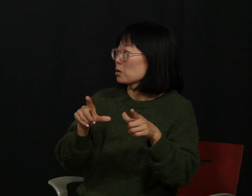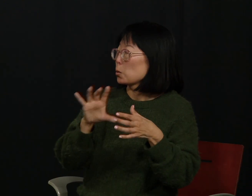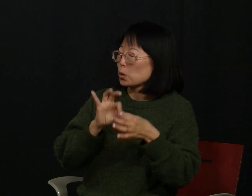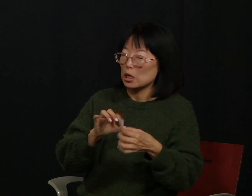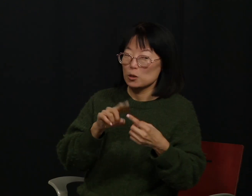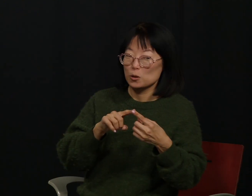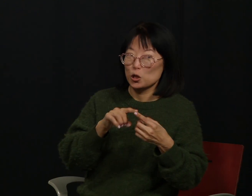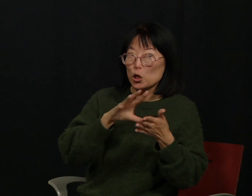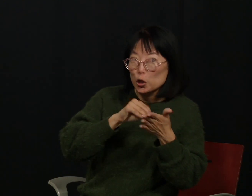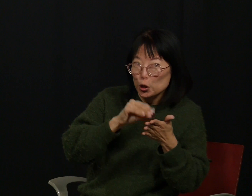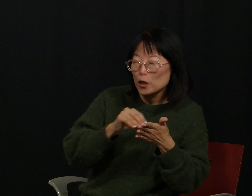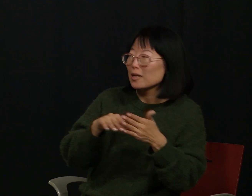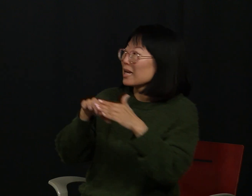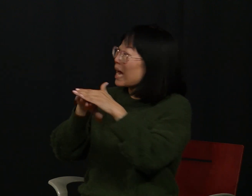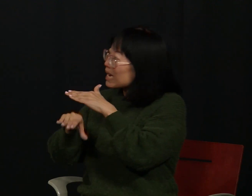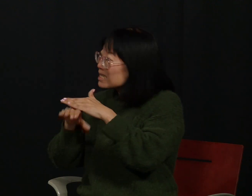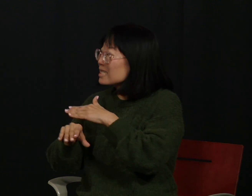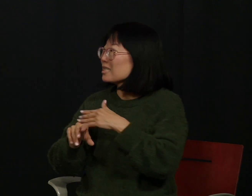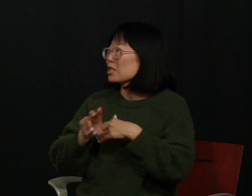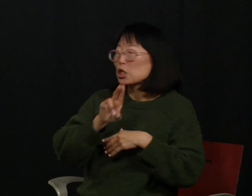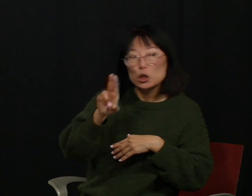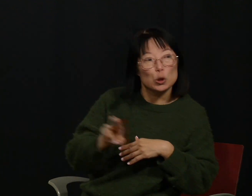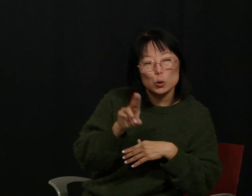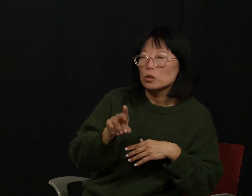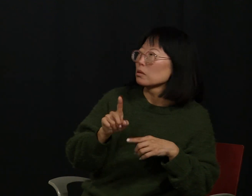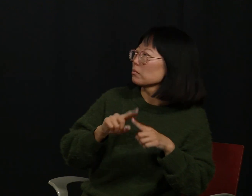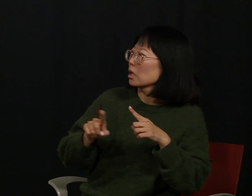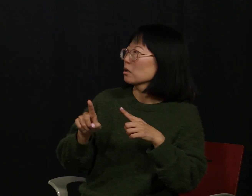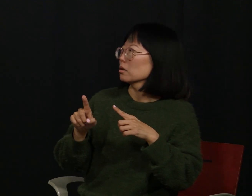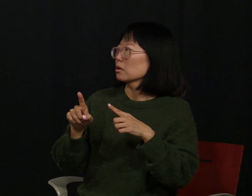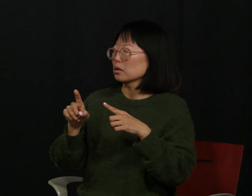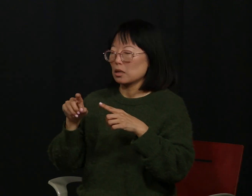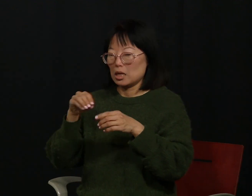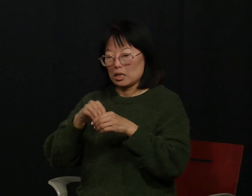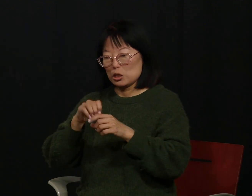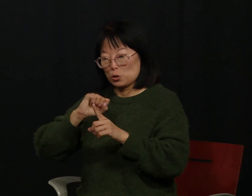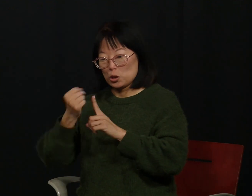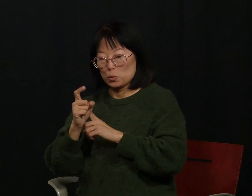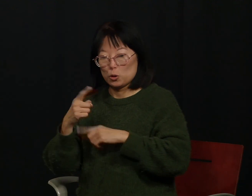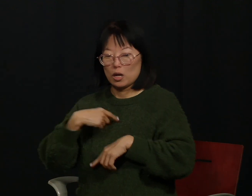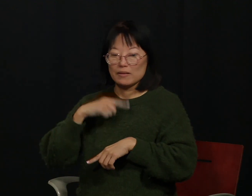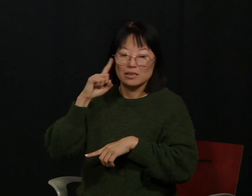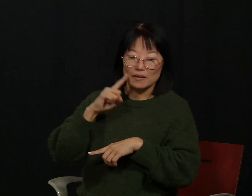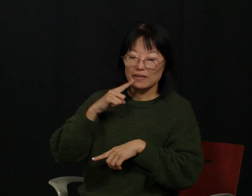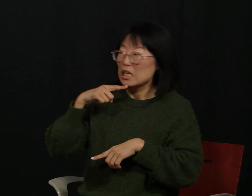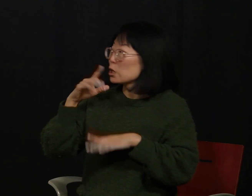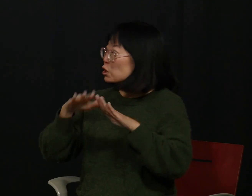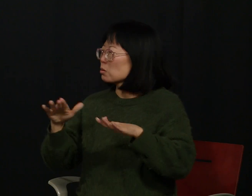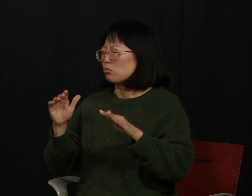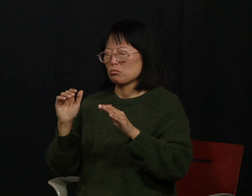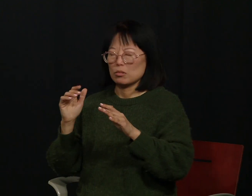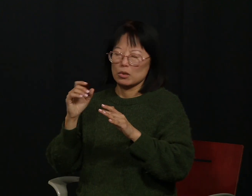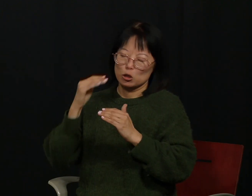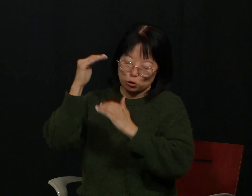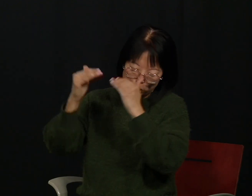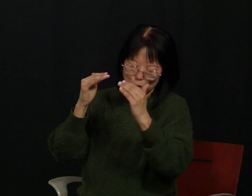of communicating, learning, having access, using the same language. Situations where you have deaf and hearing children and